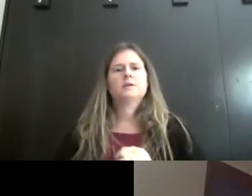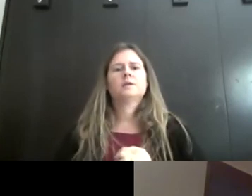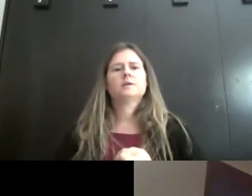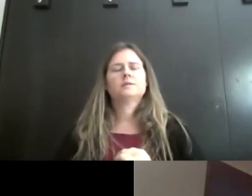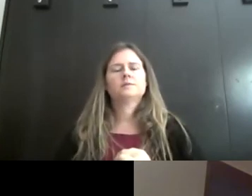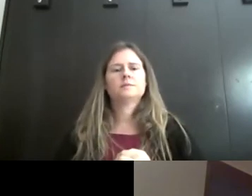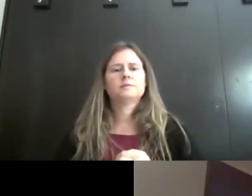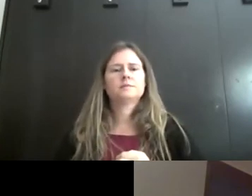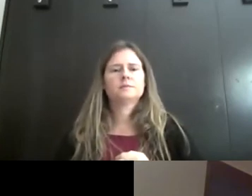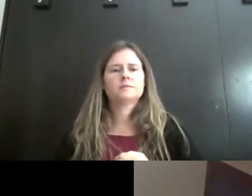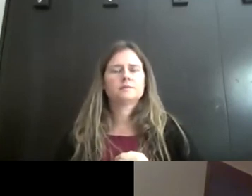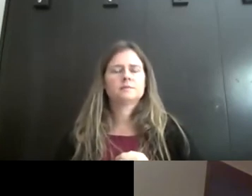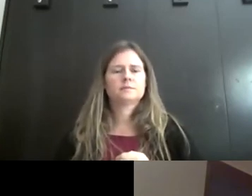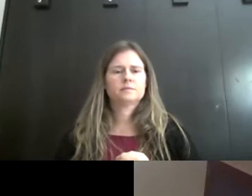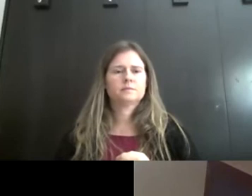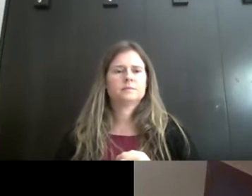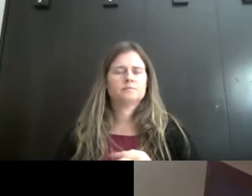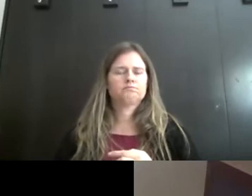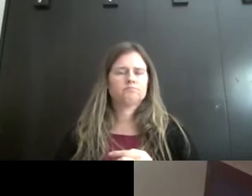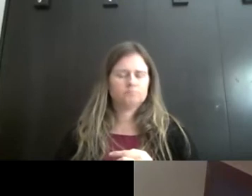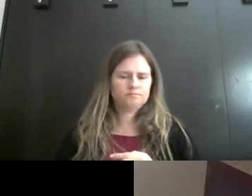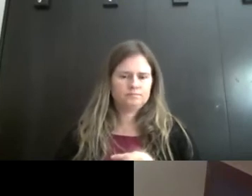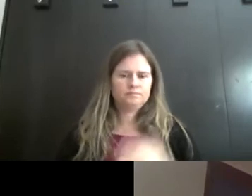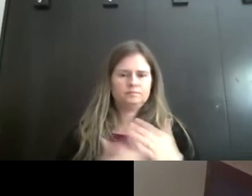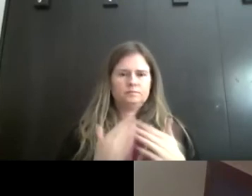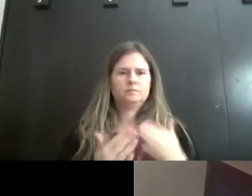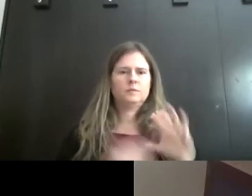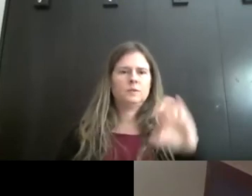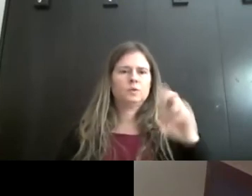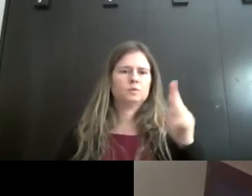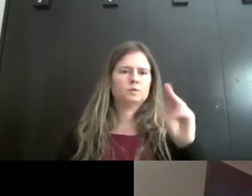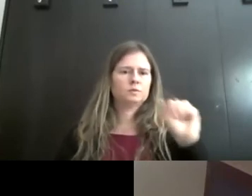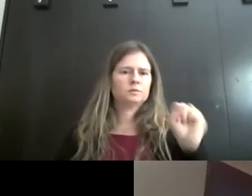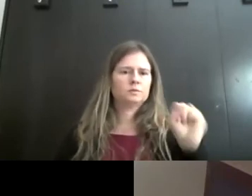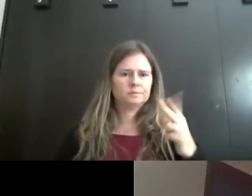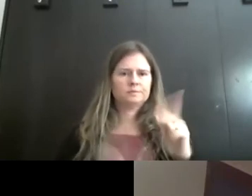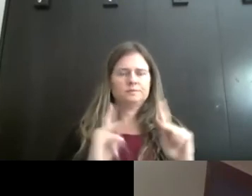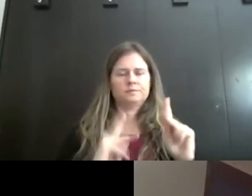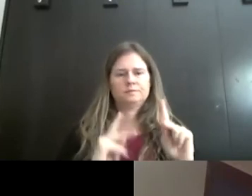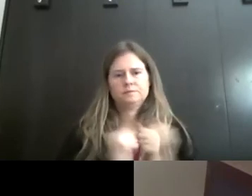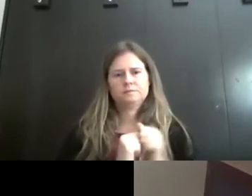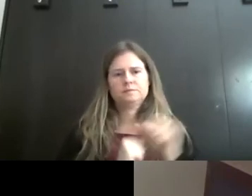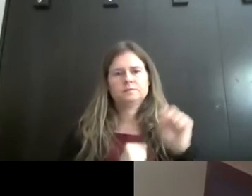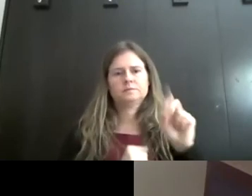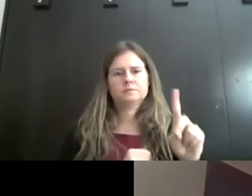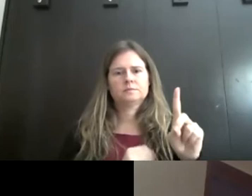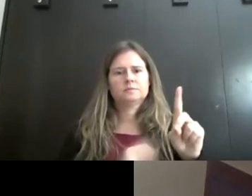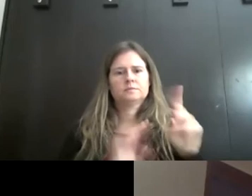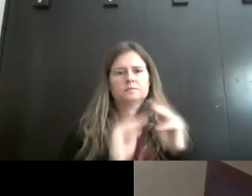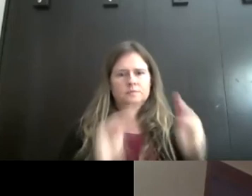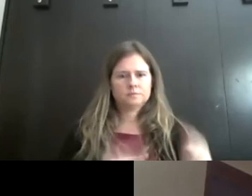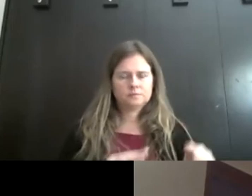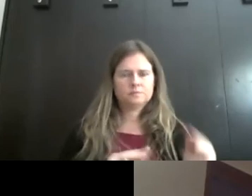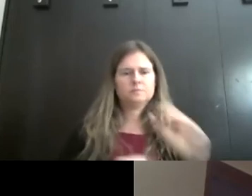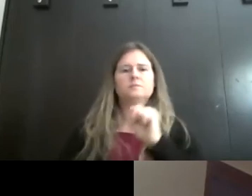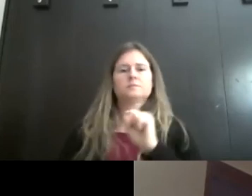So they had a group of Chumash people there with the San Diego Museum people and the Santa Barbara